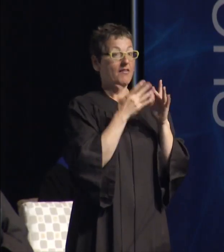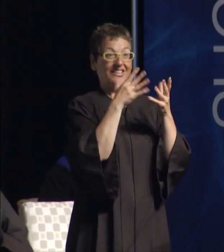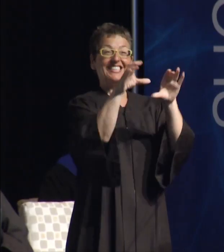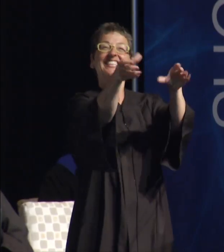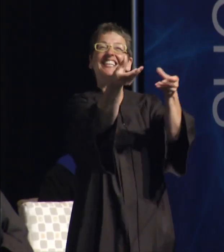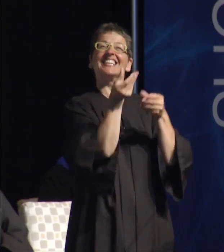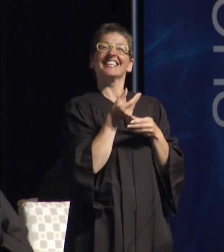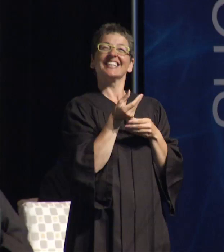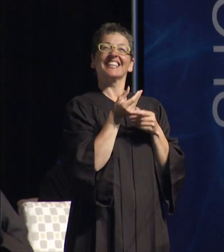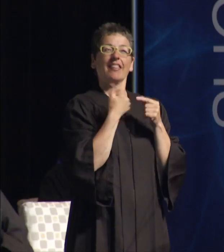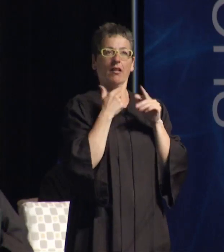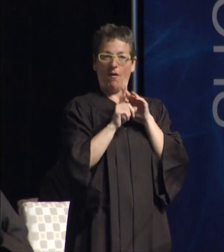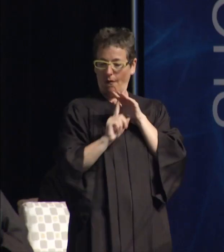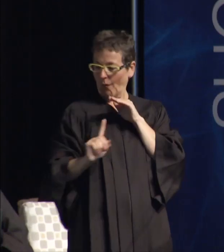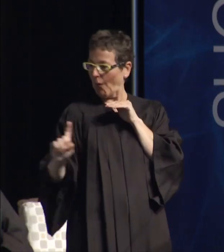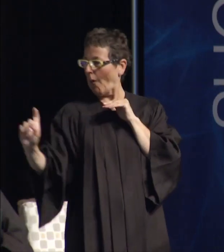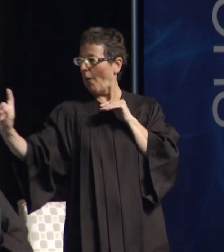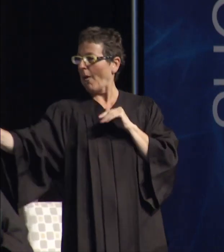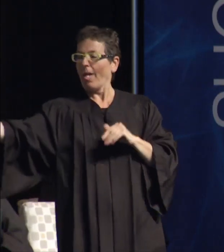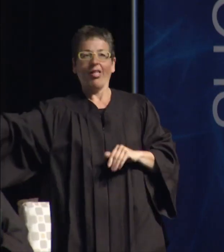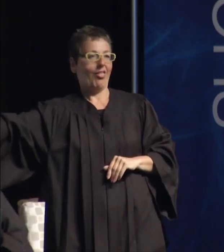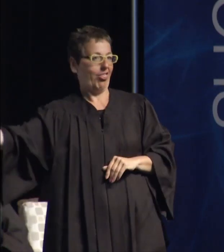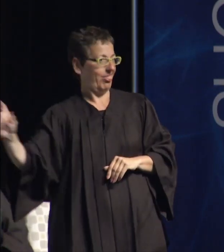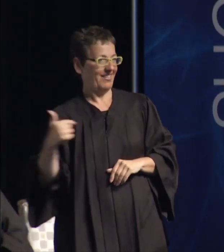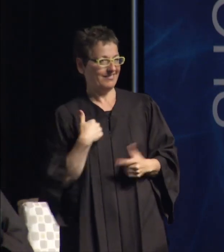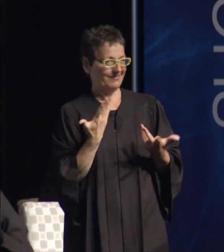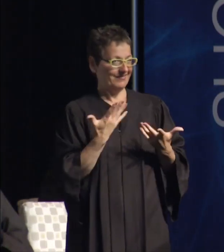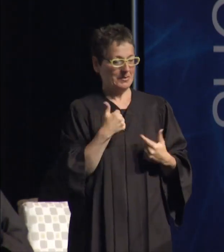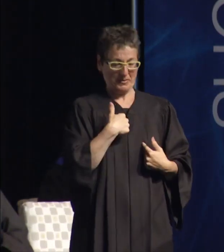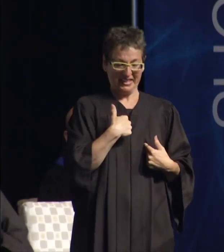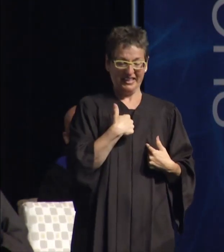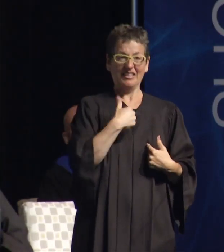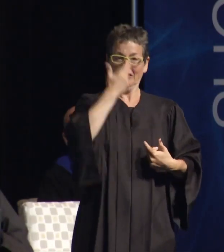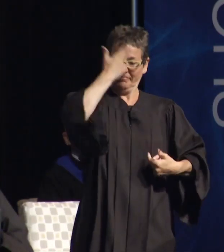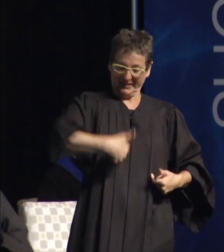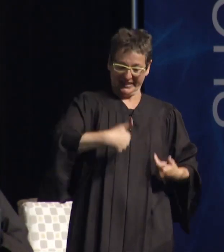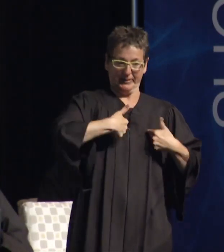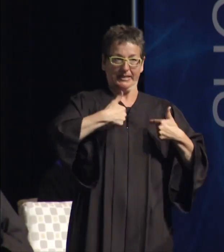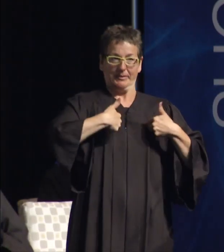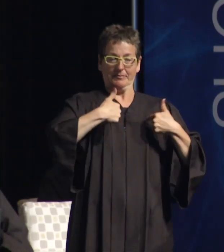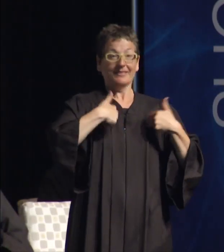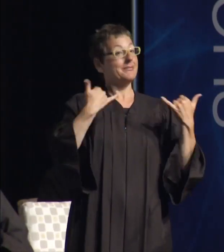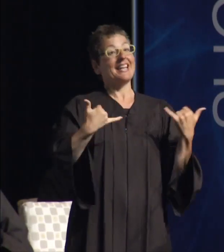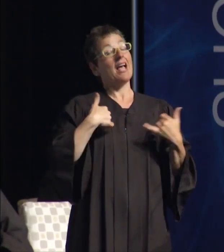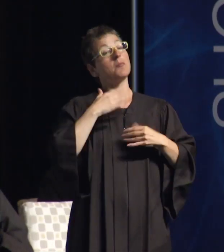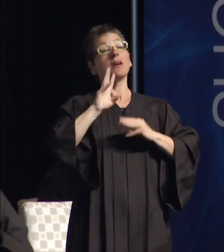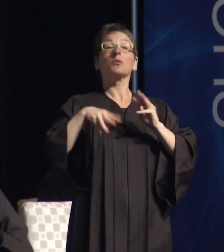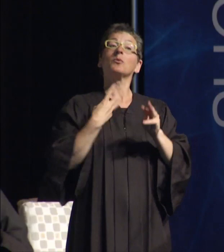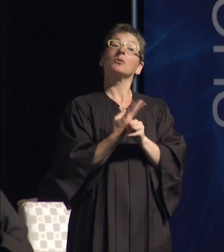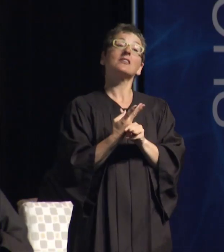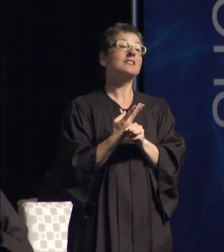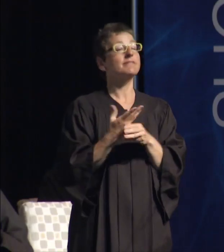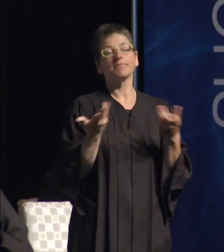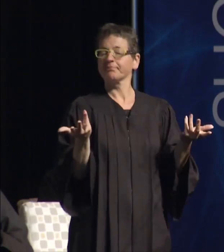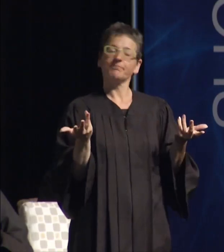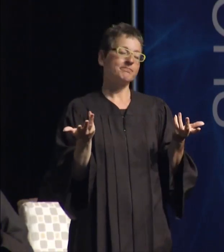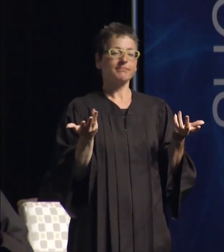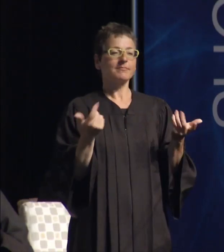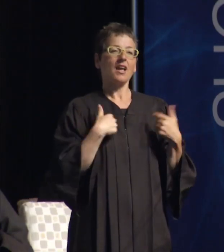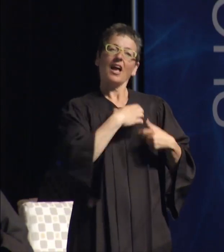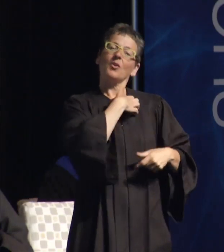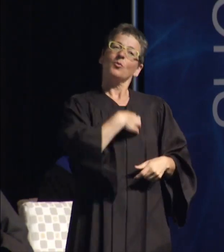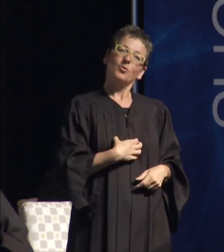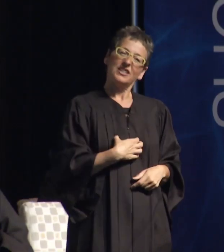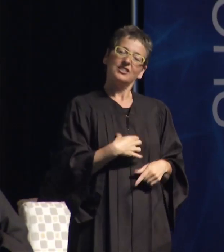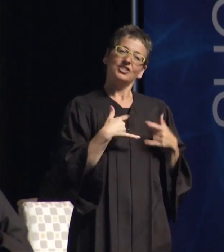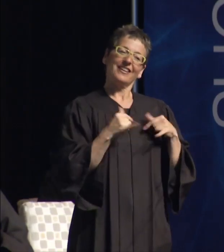diploma, because even then my world existed of me, myself, and I. So now, standing here at the podium, I wish I'd had the decency